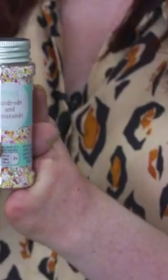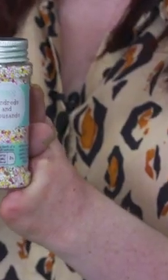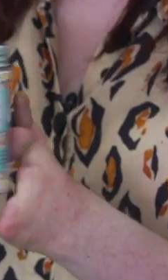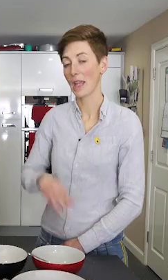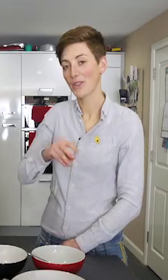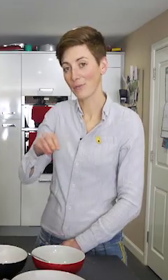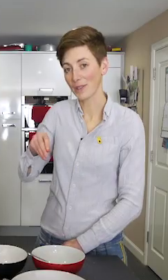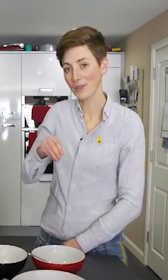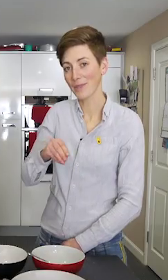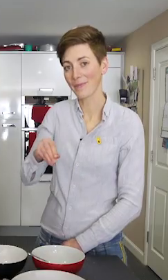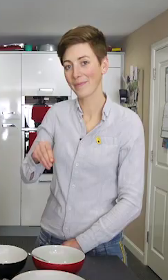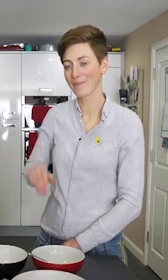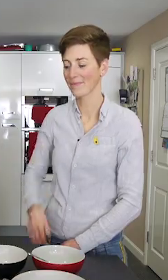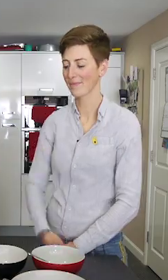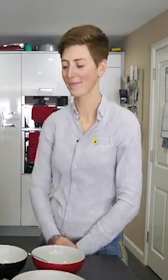sprinkles